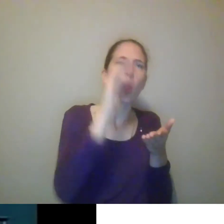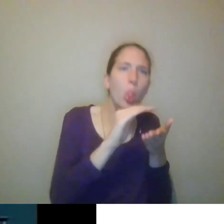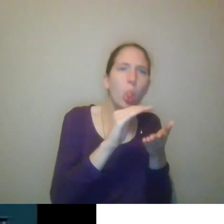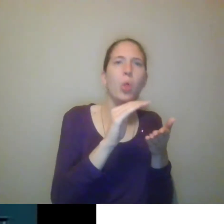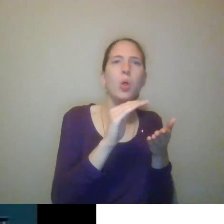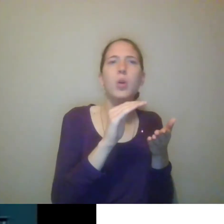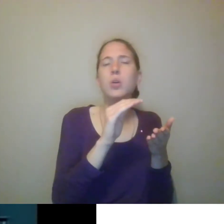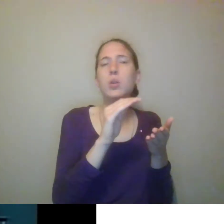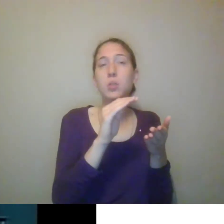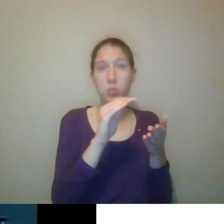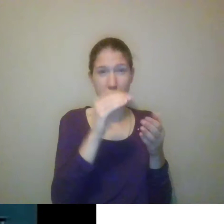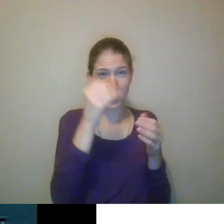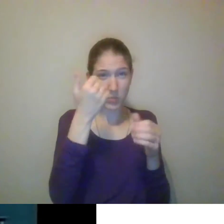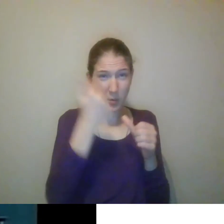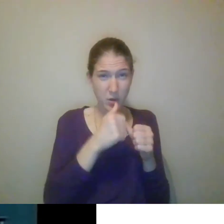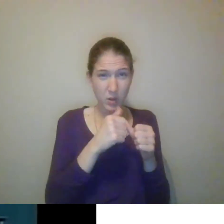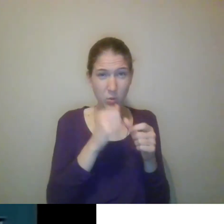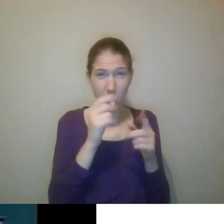No.